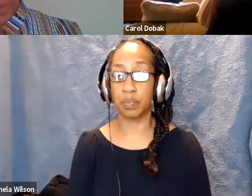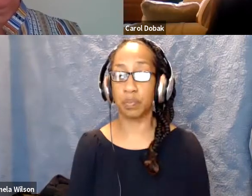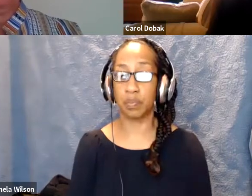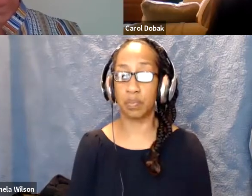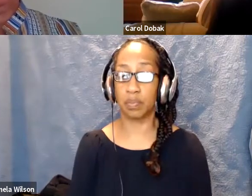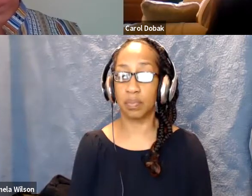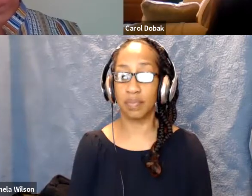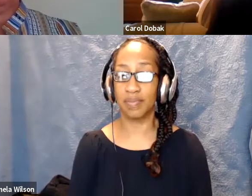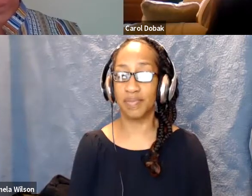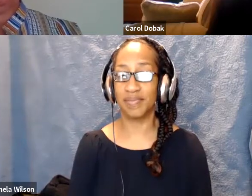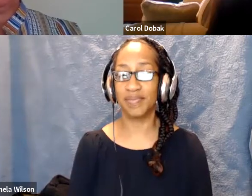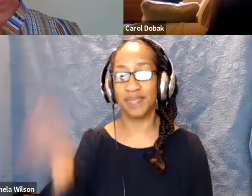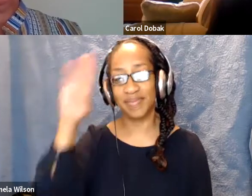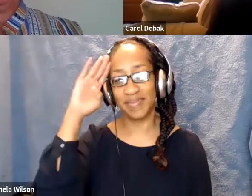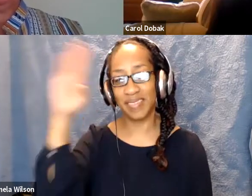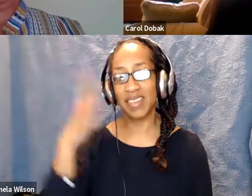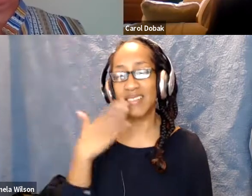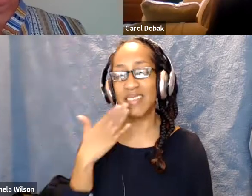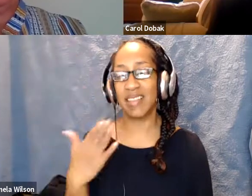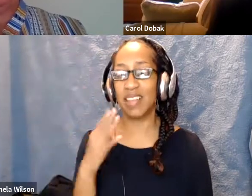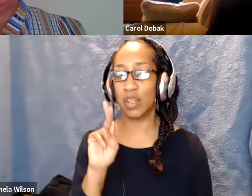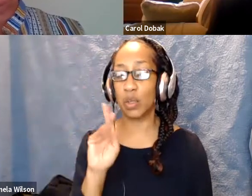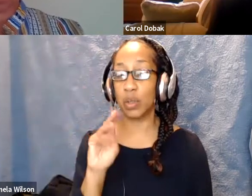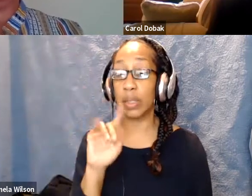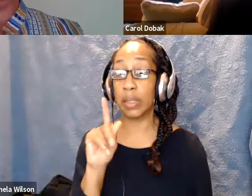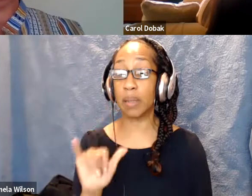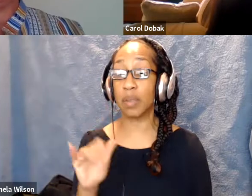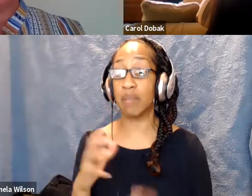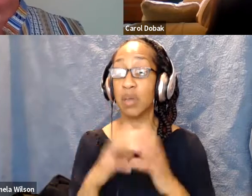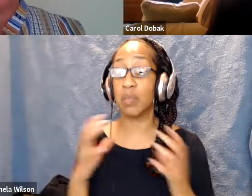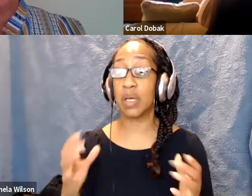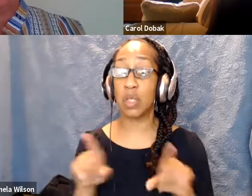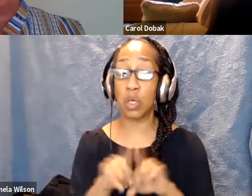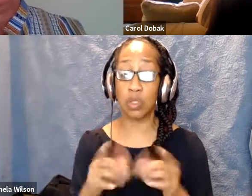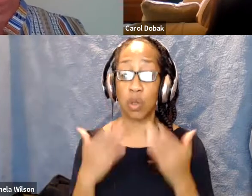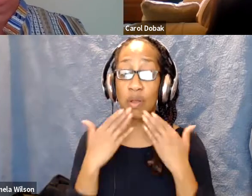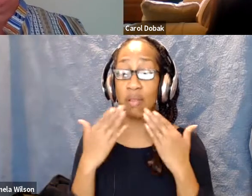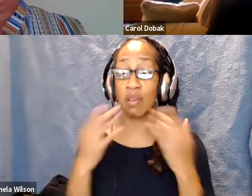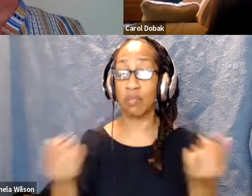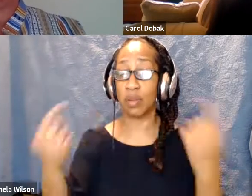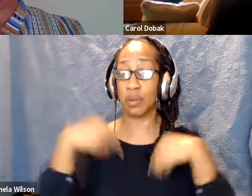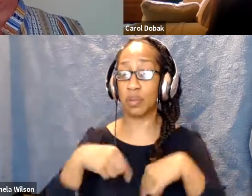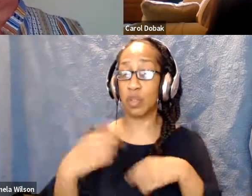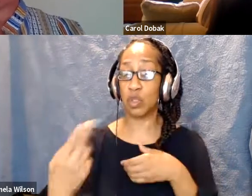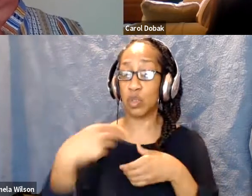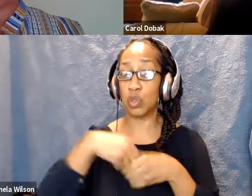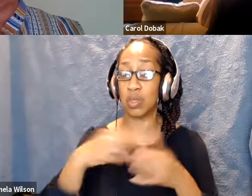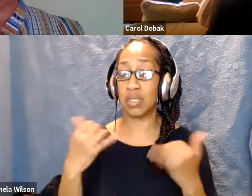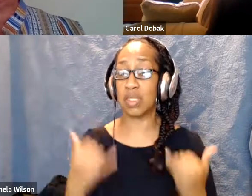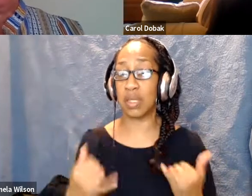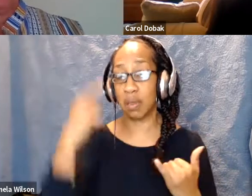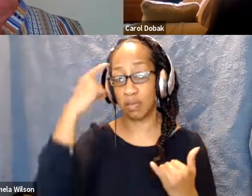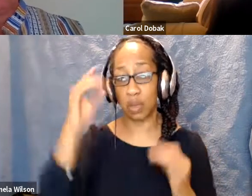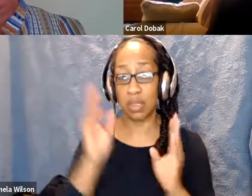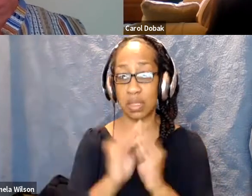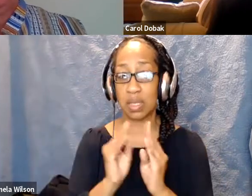All right, thank you, Kimberly, very much. And thank you to all of you for joining us today for the session,